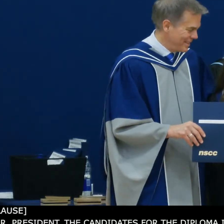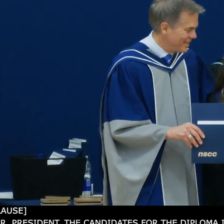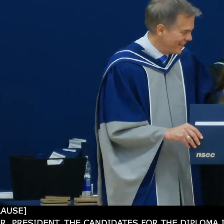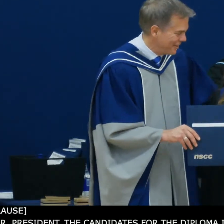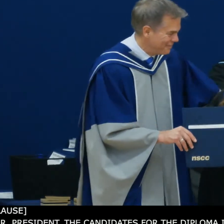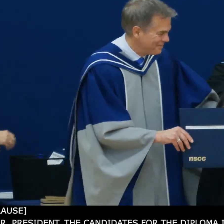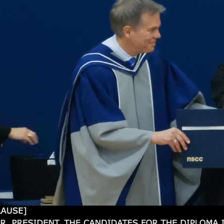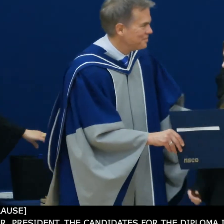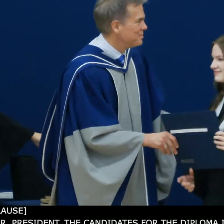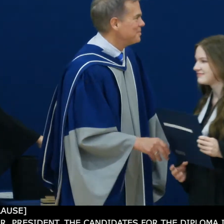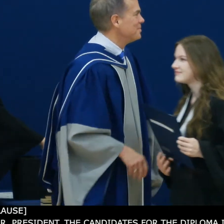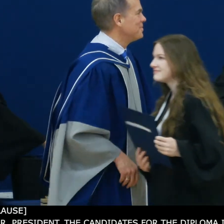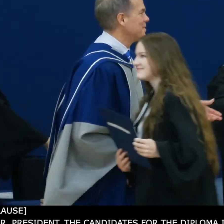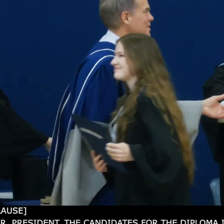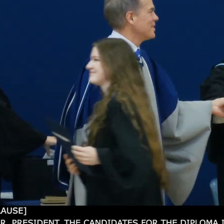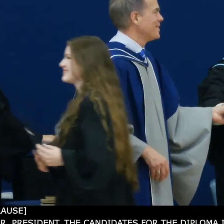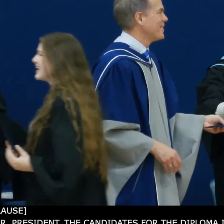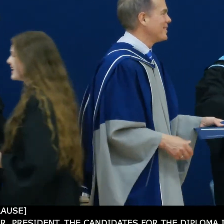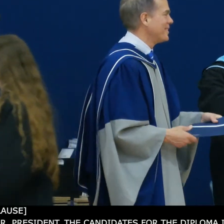Josh Tibbetts.